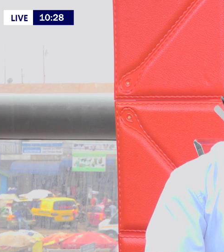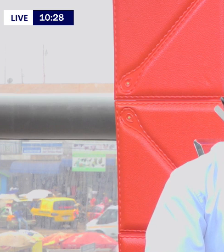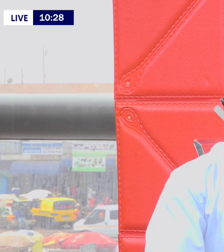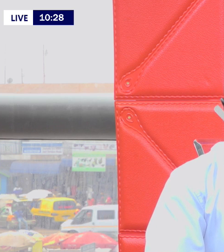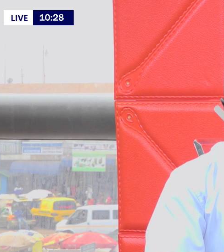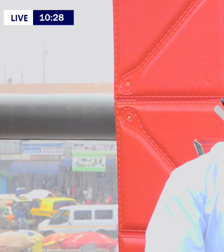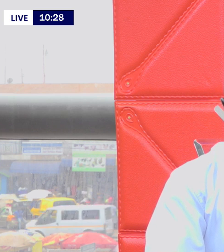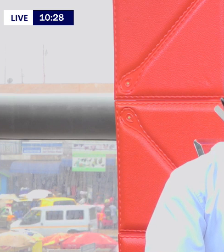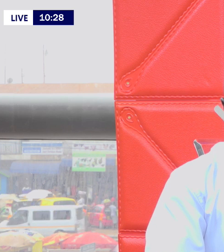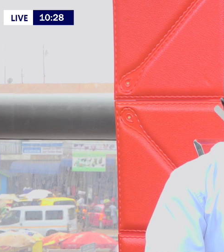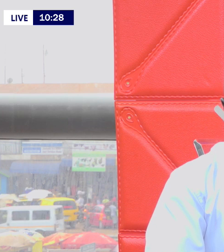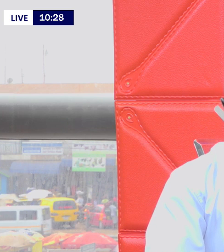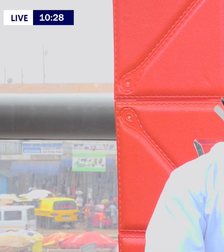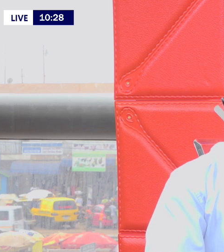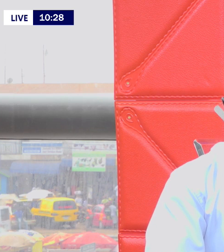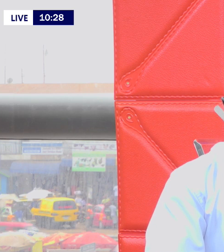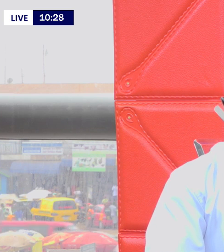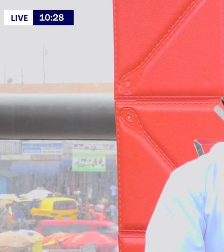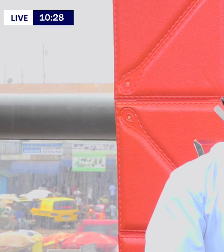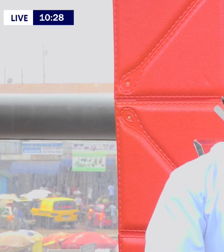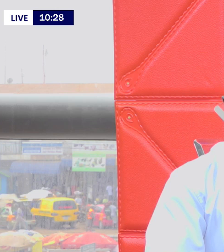NDC because